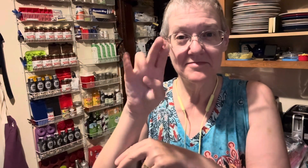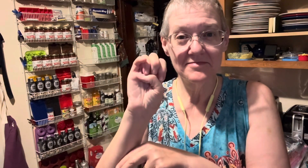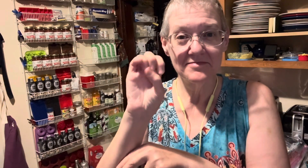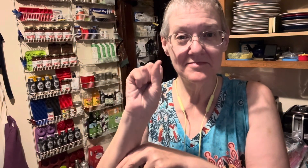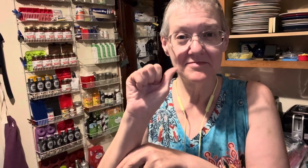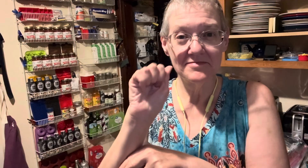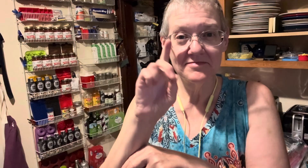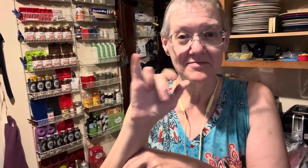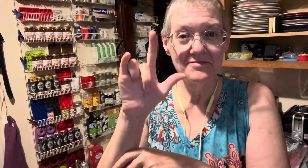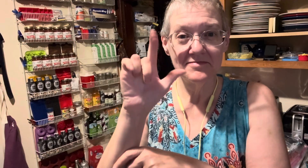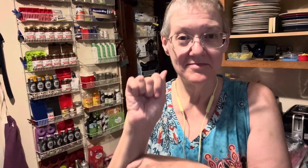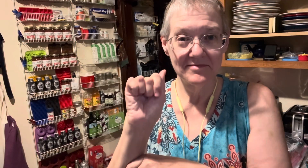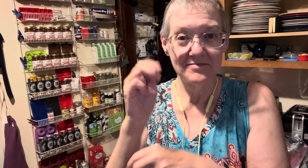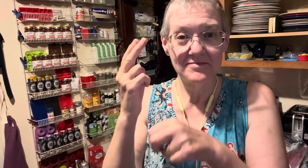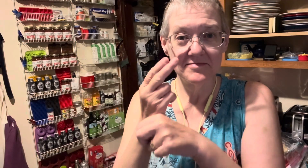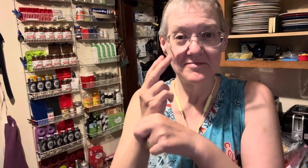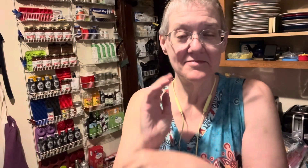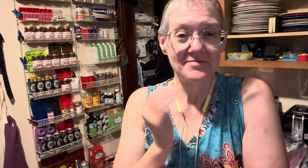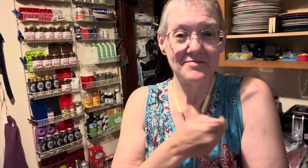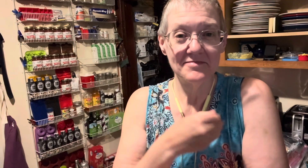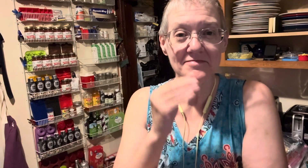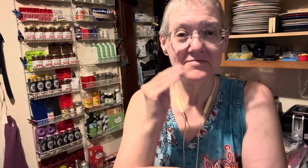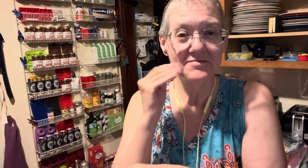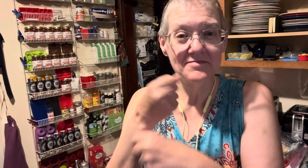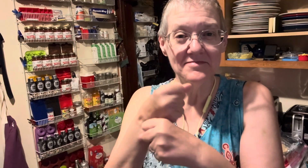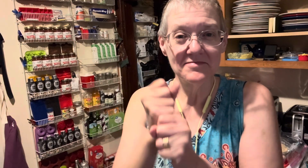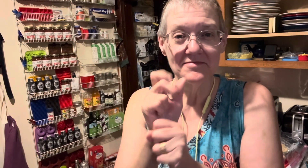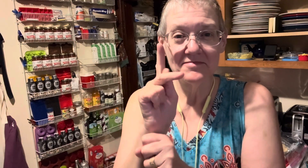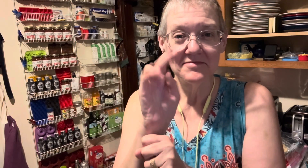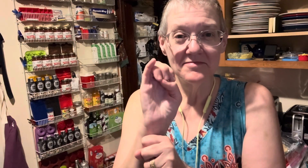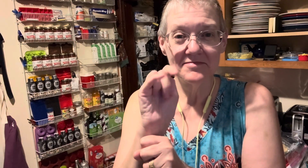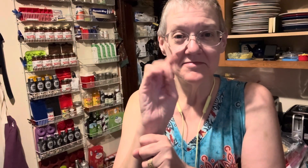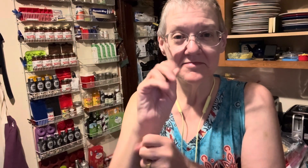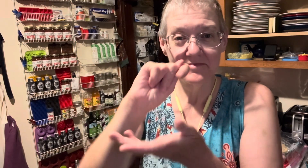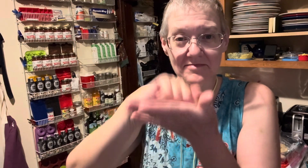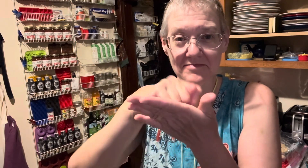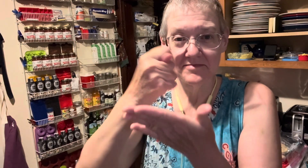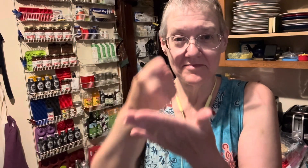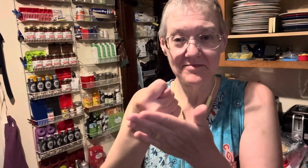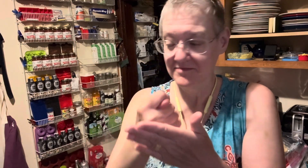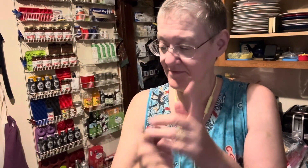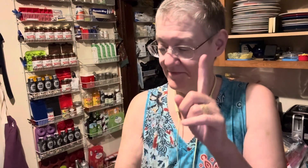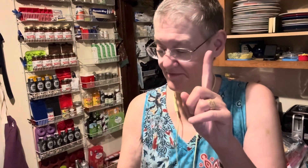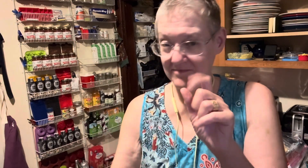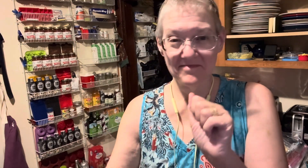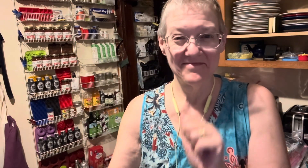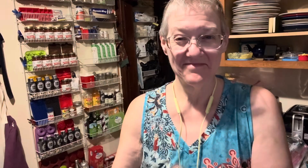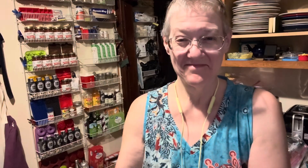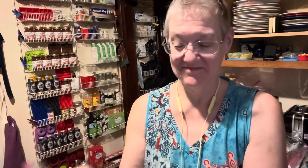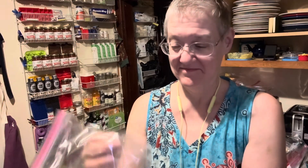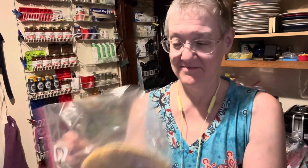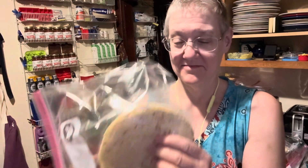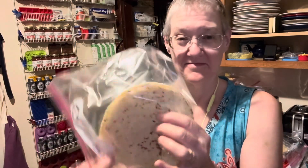and cheese quesadilla using our own homemade keto tortilla. Right